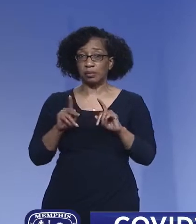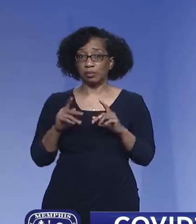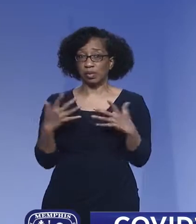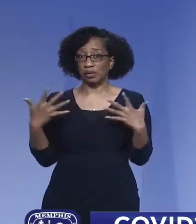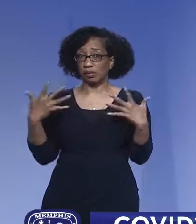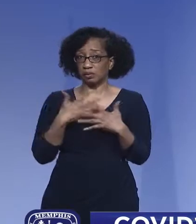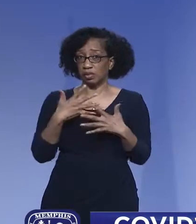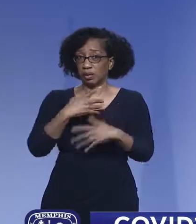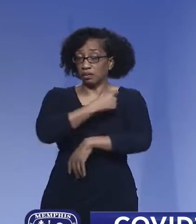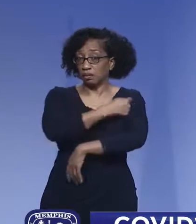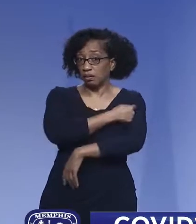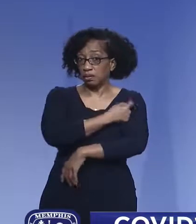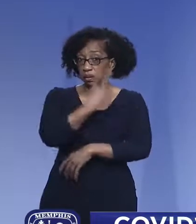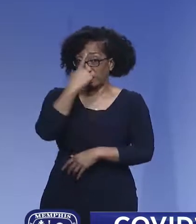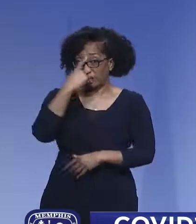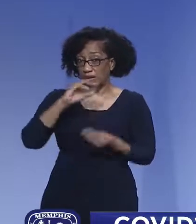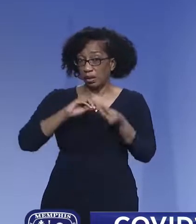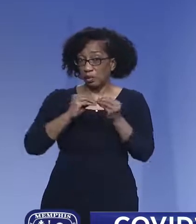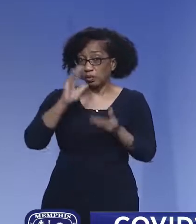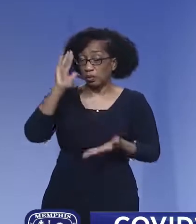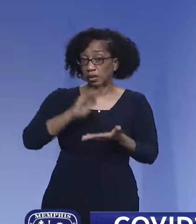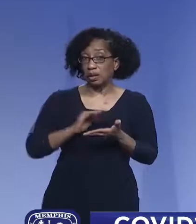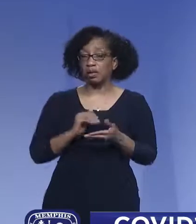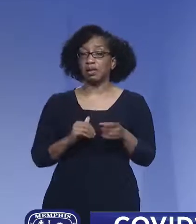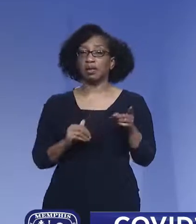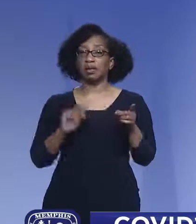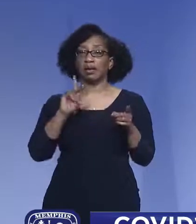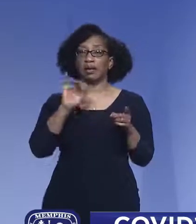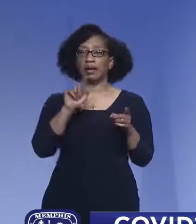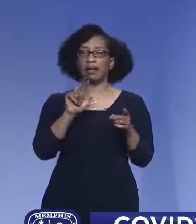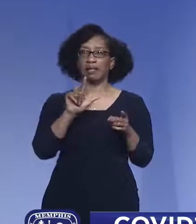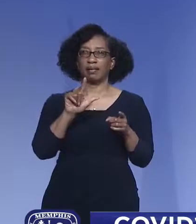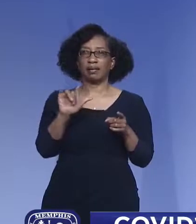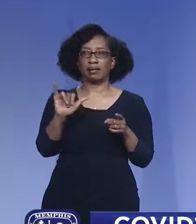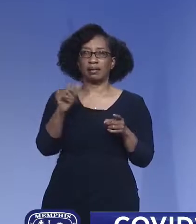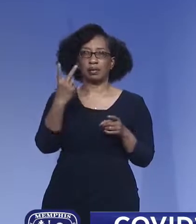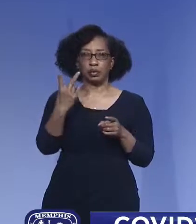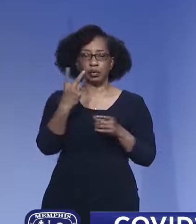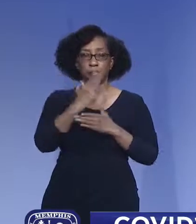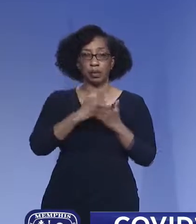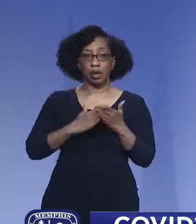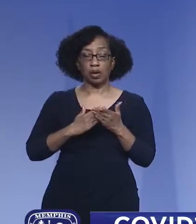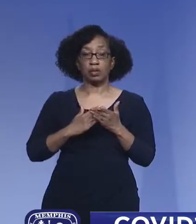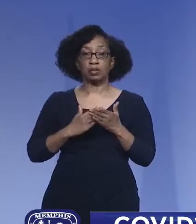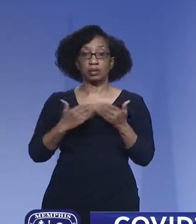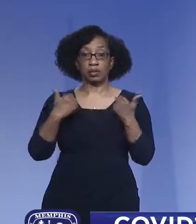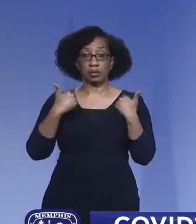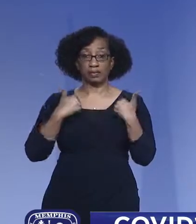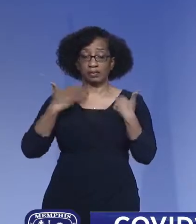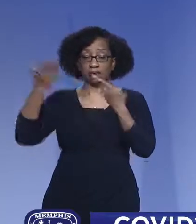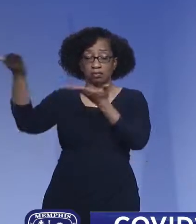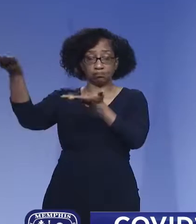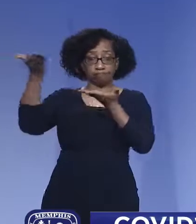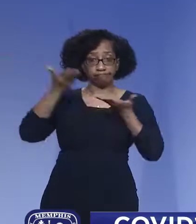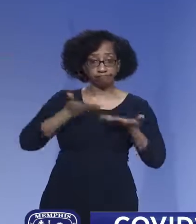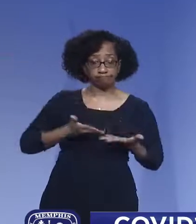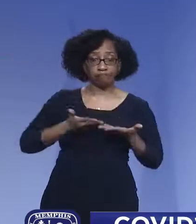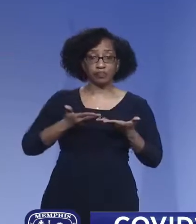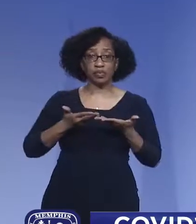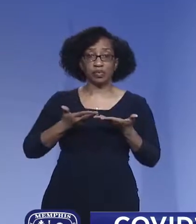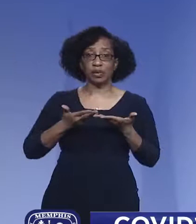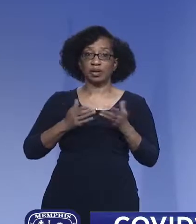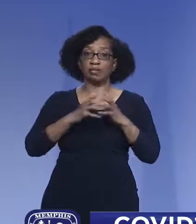of Shelby County? Well, I think there's two parts to that, Kelly, and the first I'll talk about just the supply chain. We have a significant amount